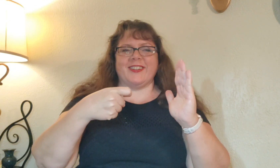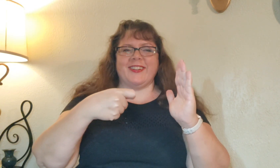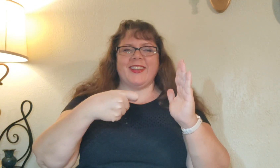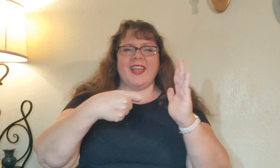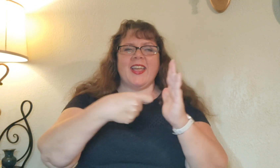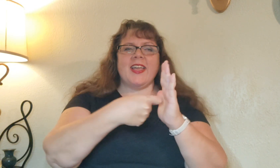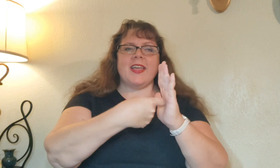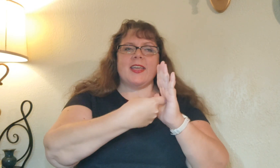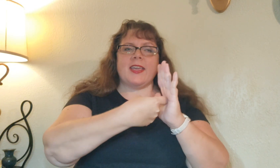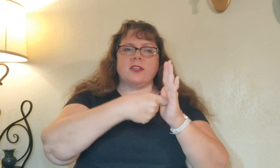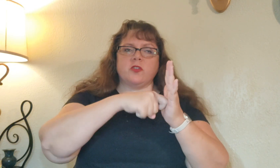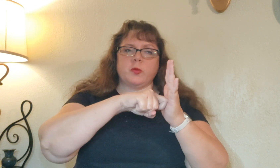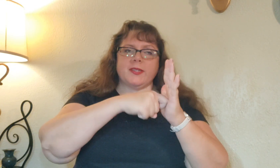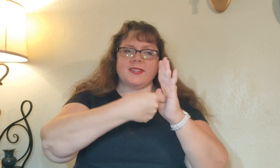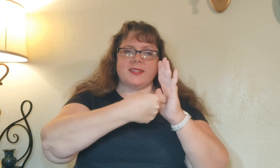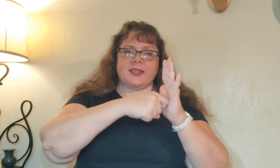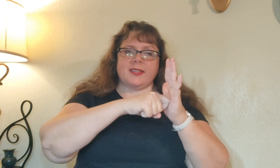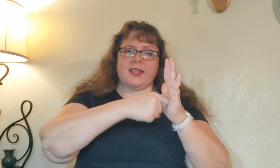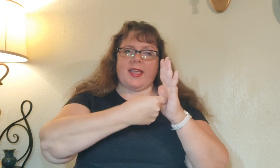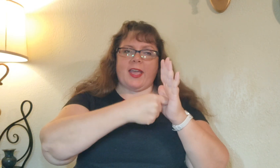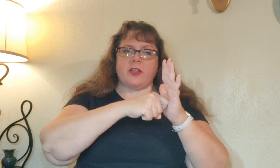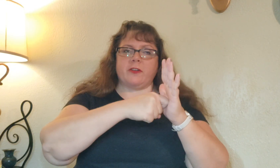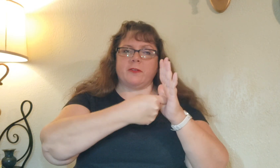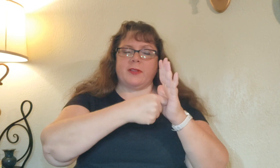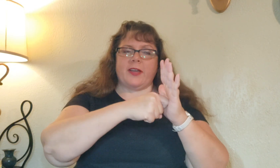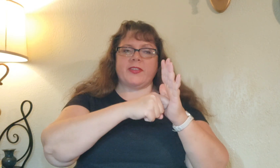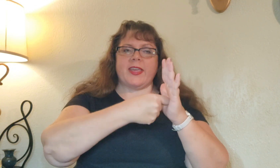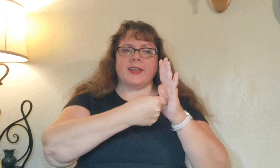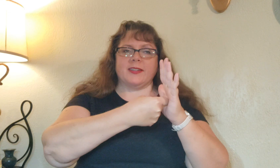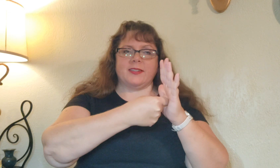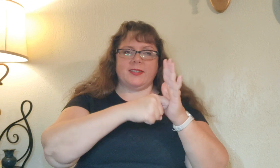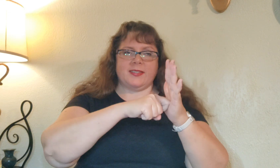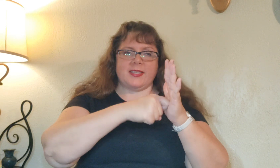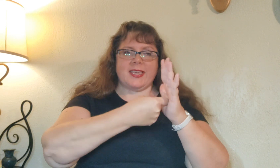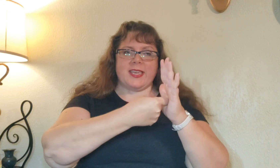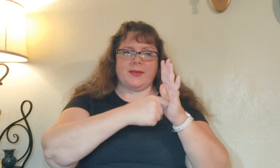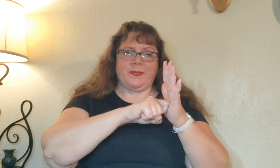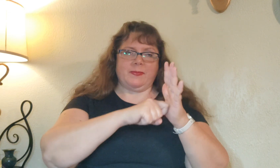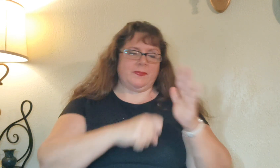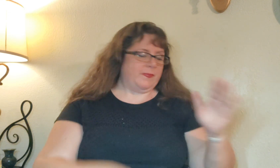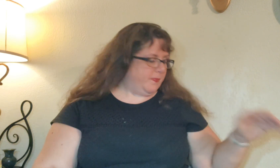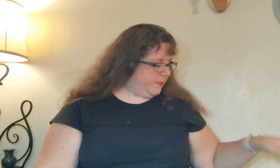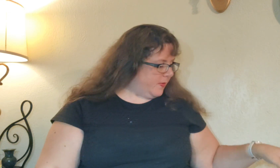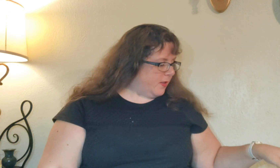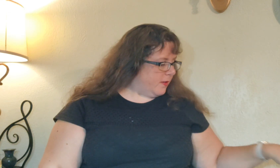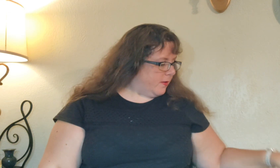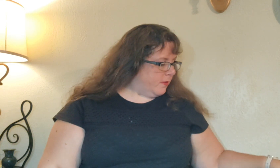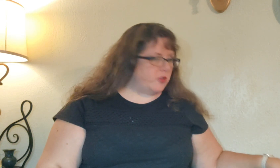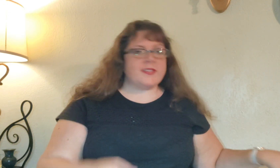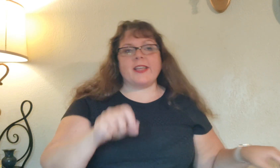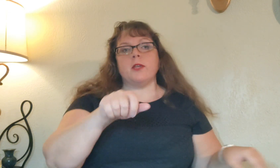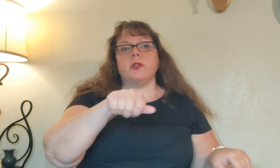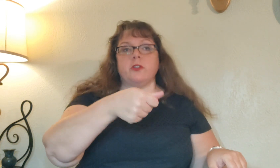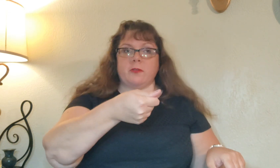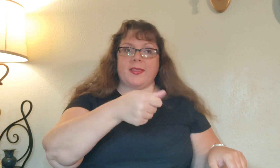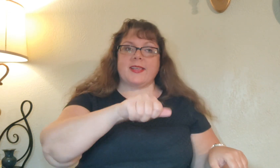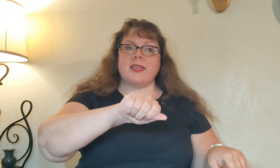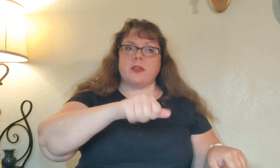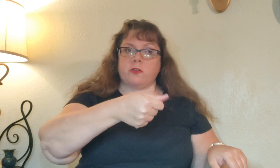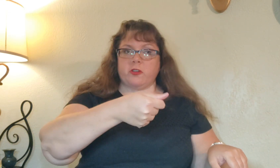finger and twist it at your left hand key. Just like you would do with a key. You're